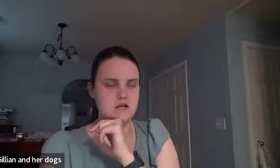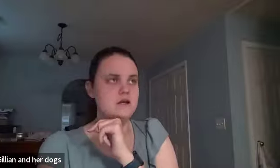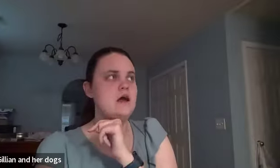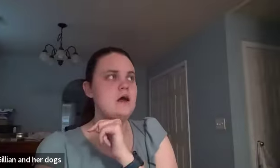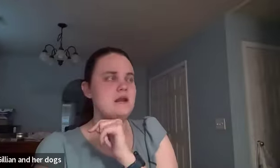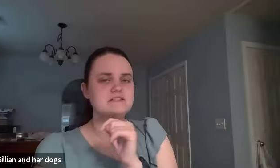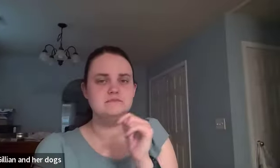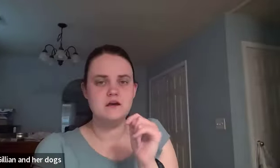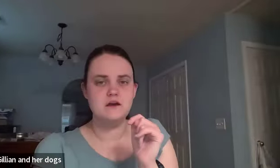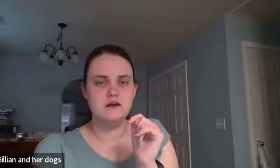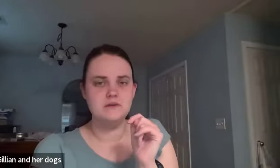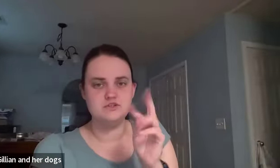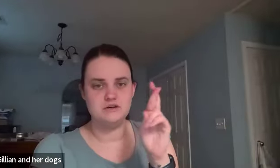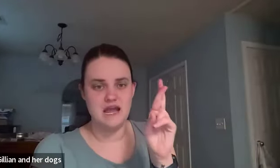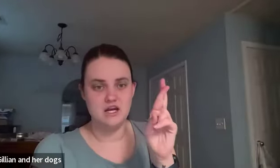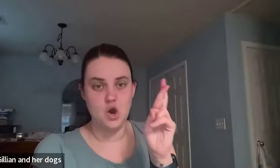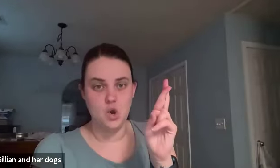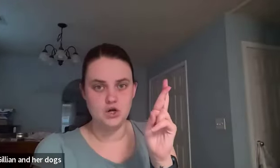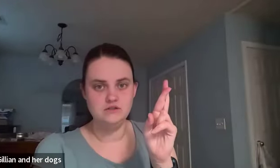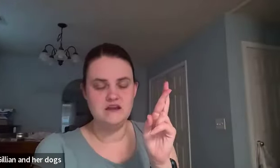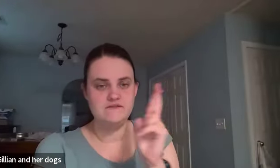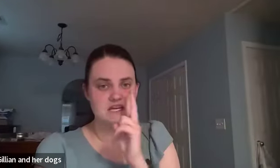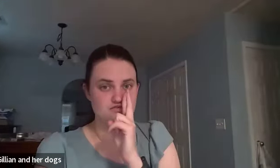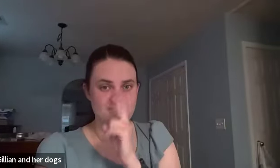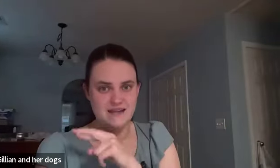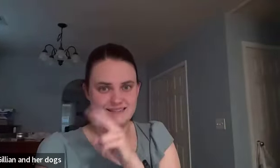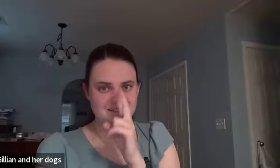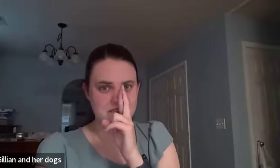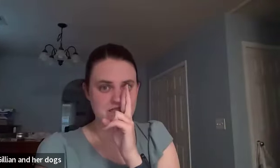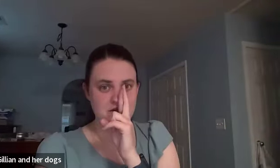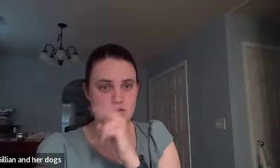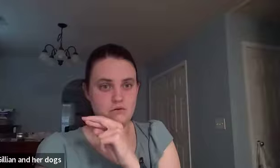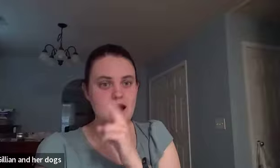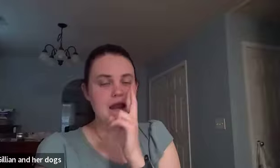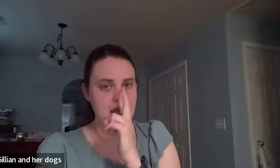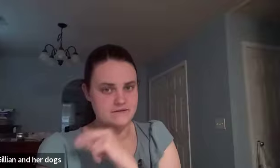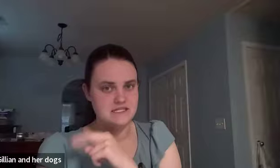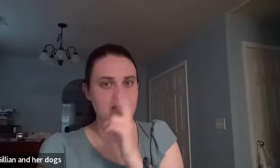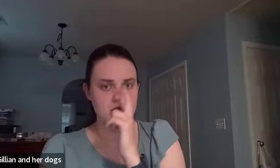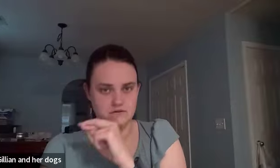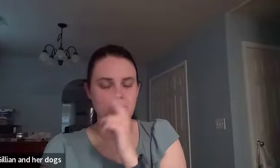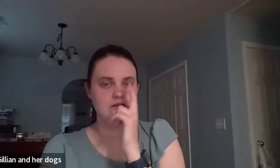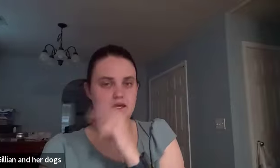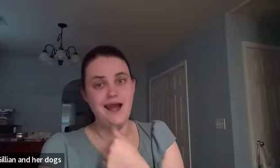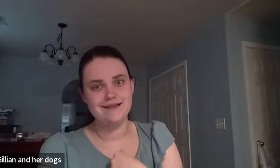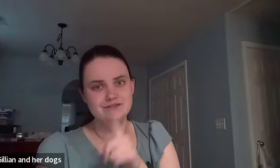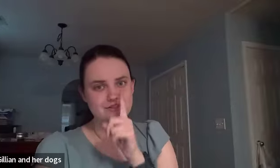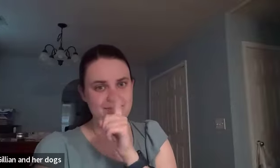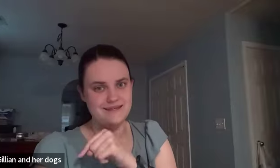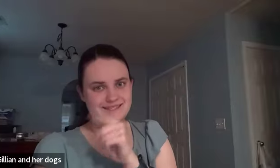generic, but I have seen people starting to add an R to emphasize rat. Rat, I have seen that lately. I still do this